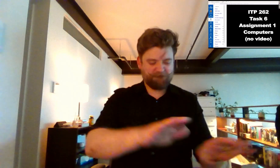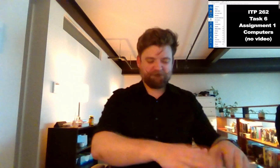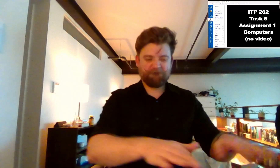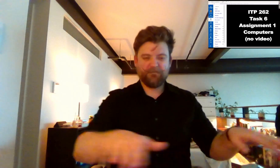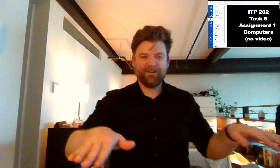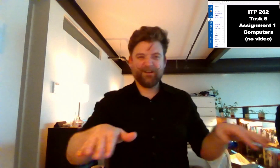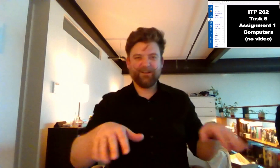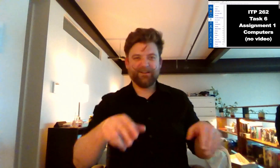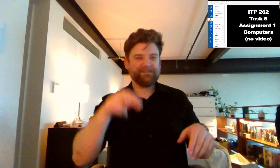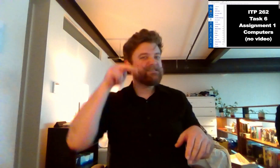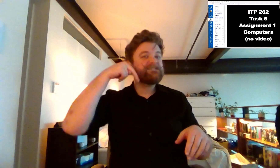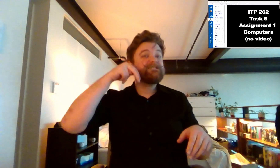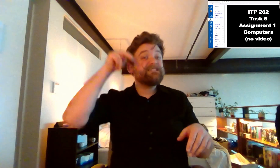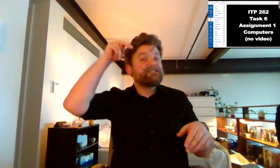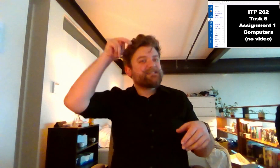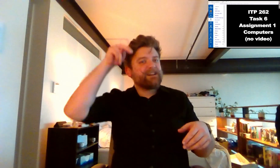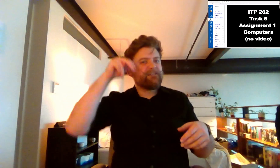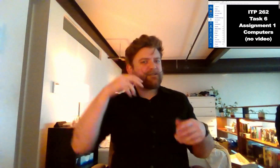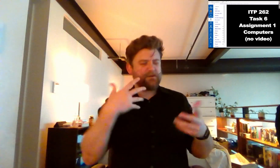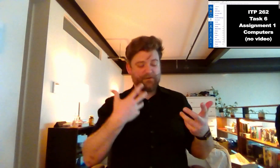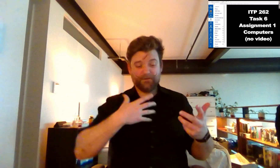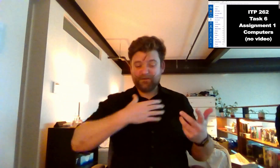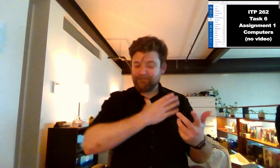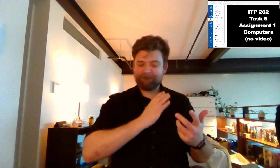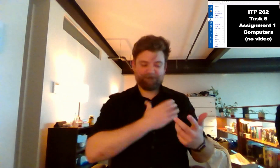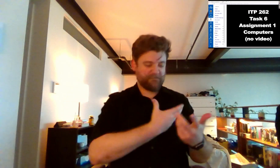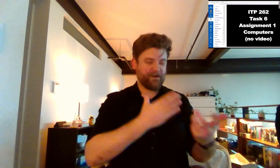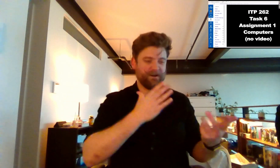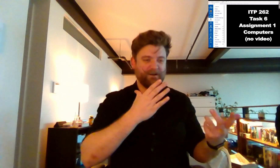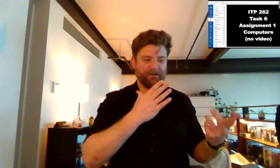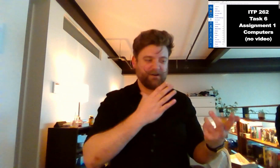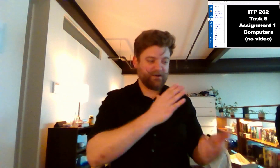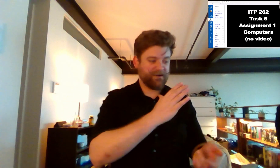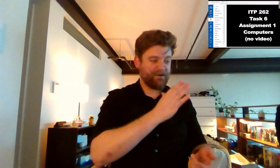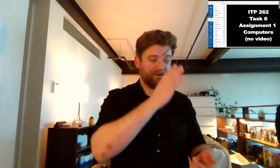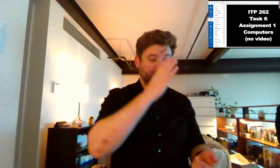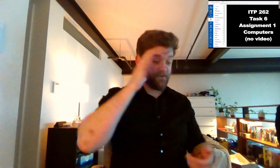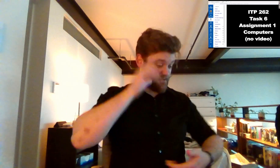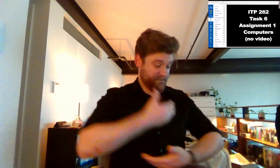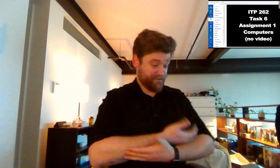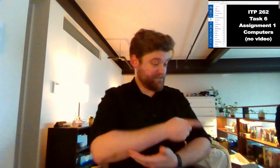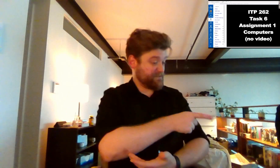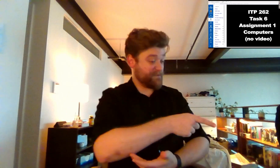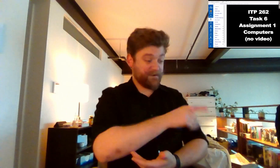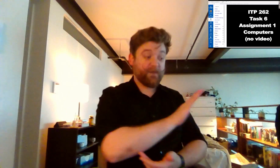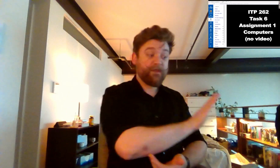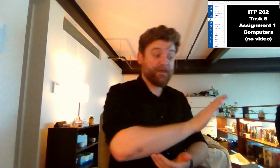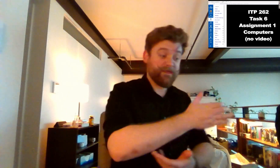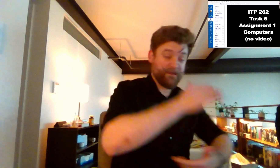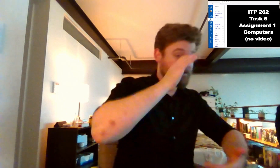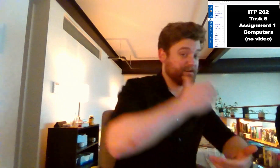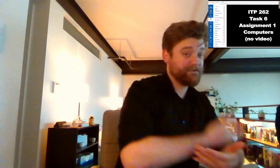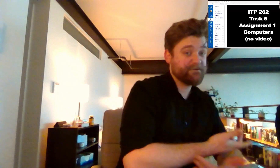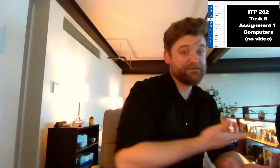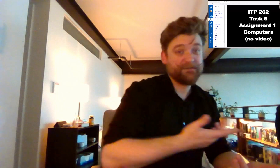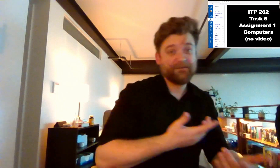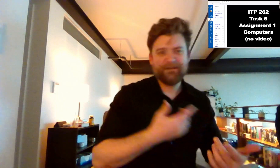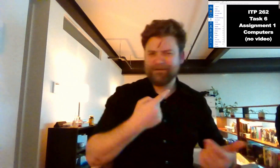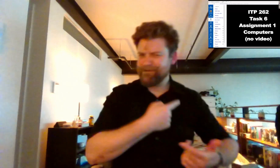or our grandchildren, do we worry about what the spelling looks like? Not normally,